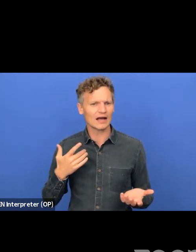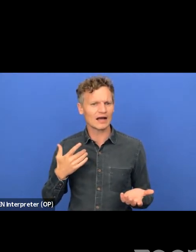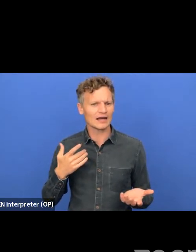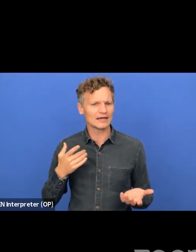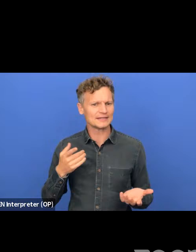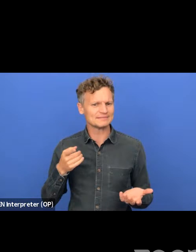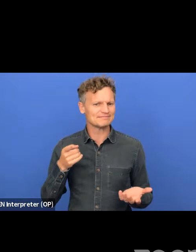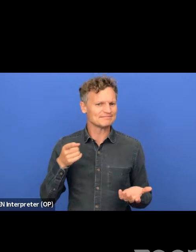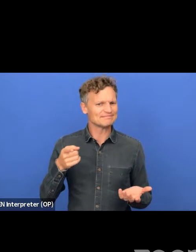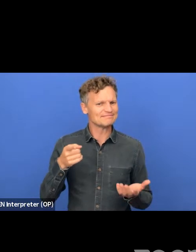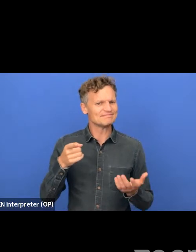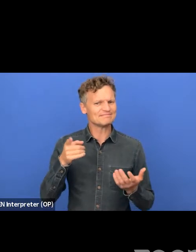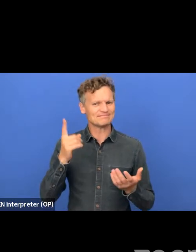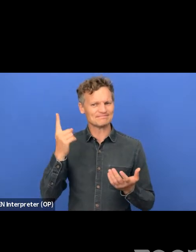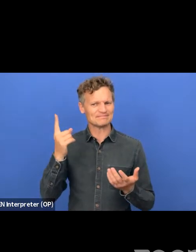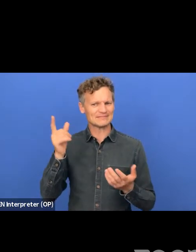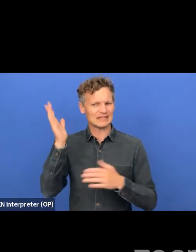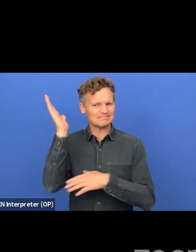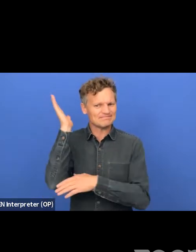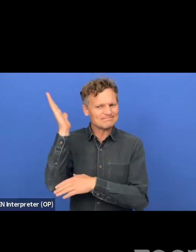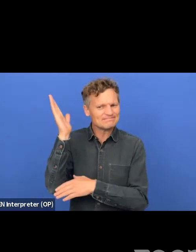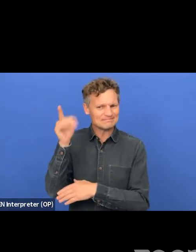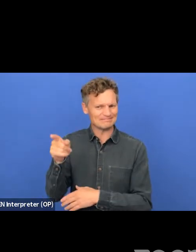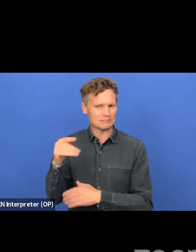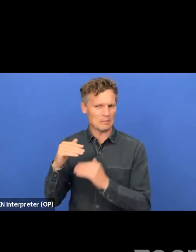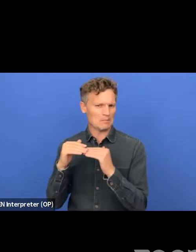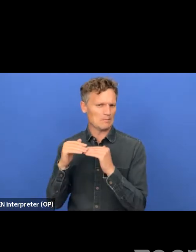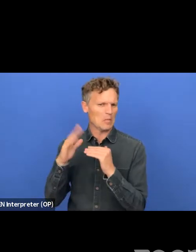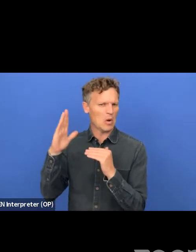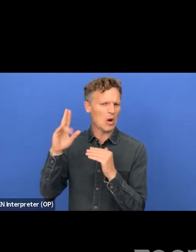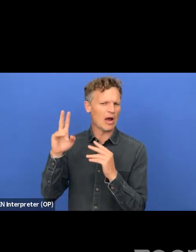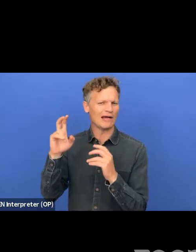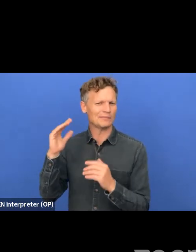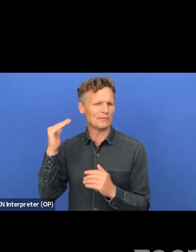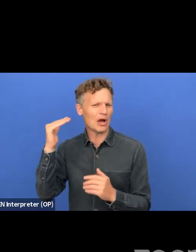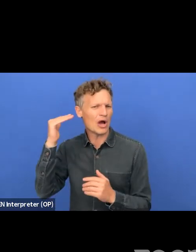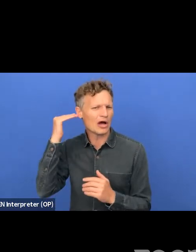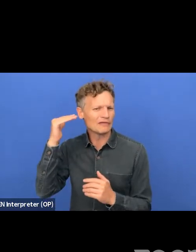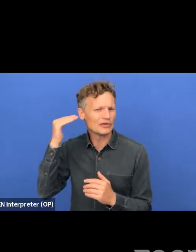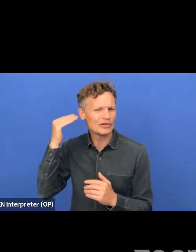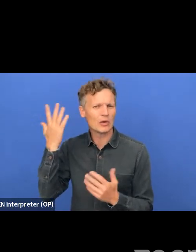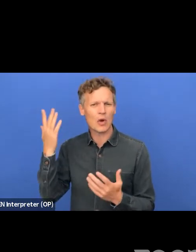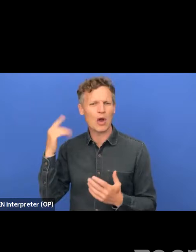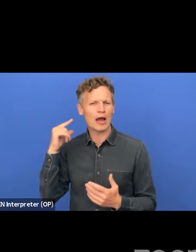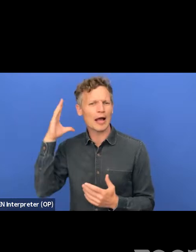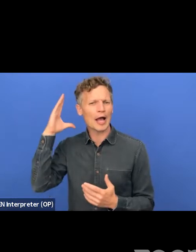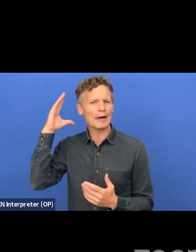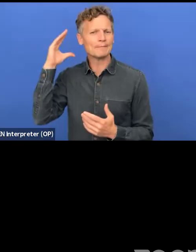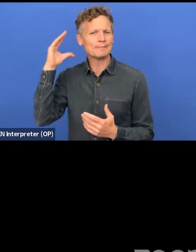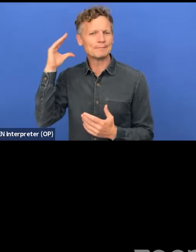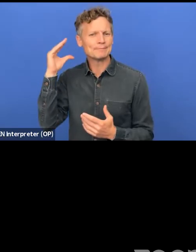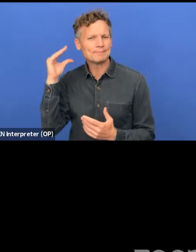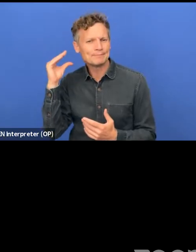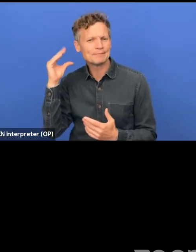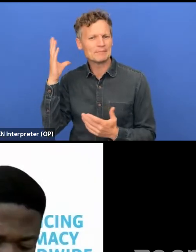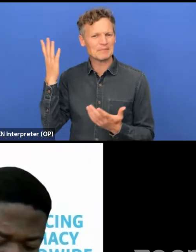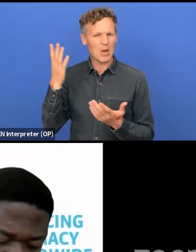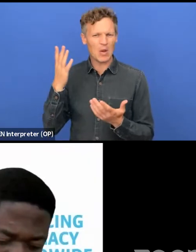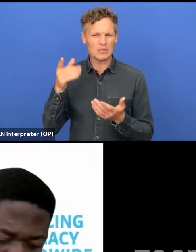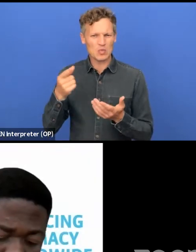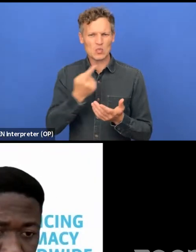people who've had moderate to severe loss. What strategies would you suggest that the pharmacists could